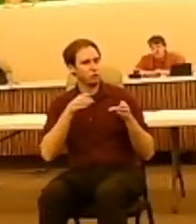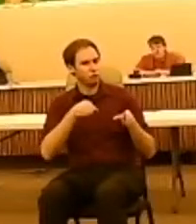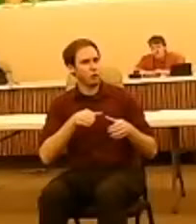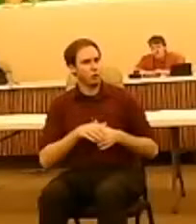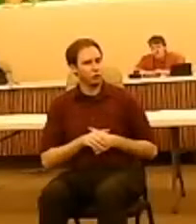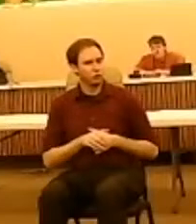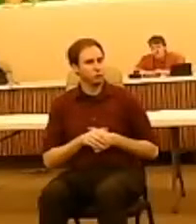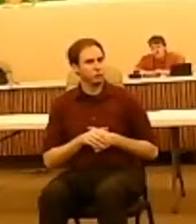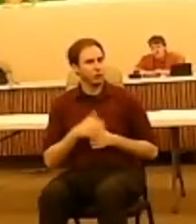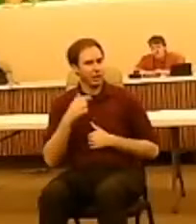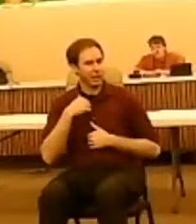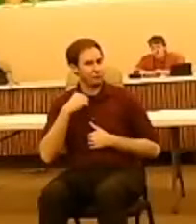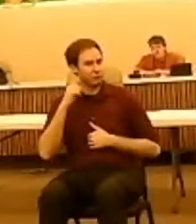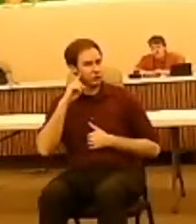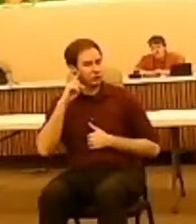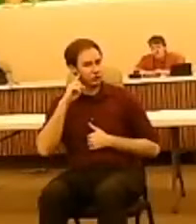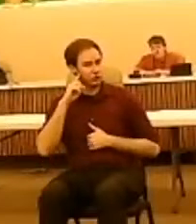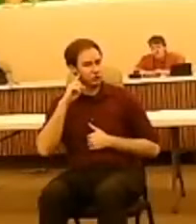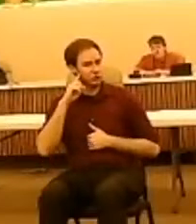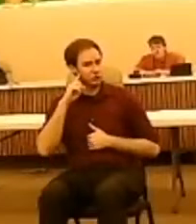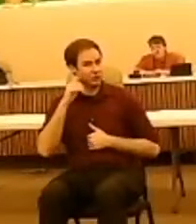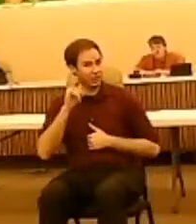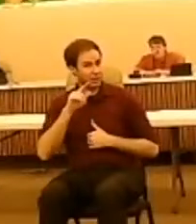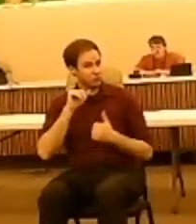Has that been addressed at all?